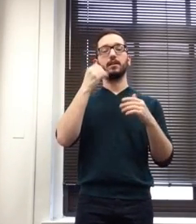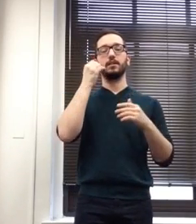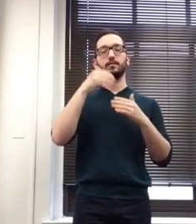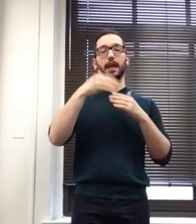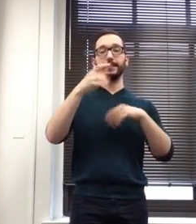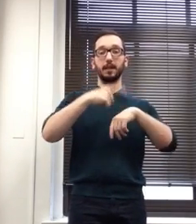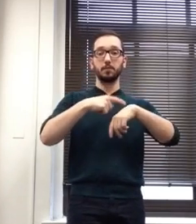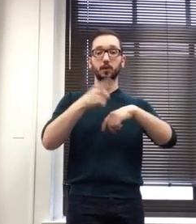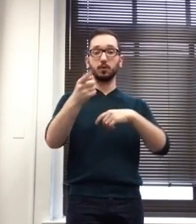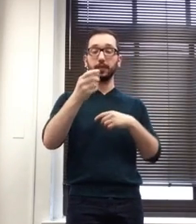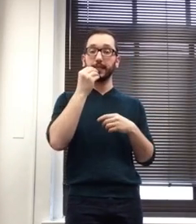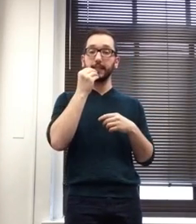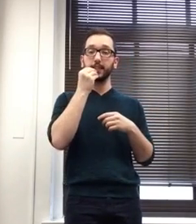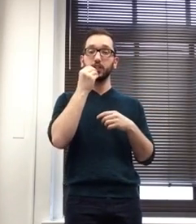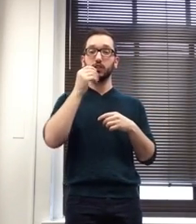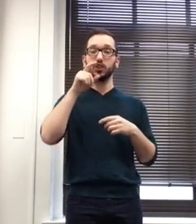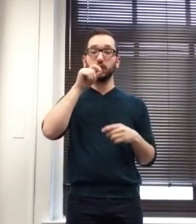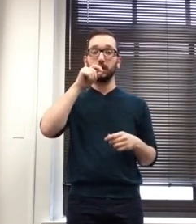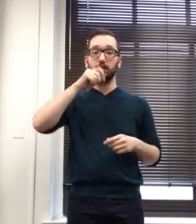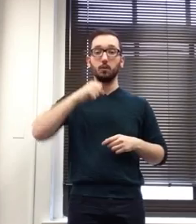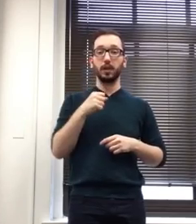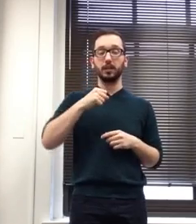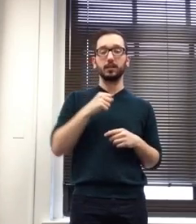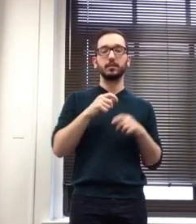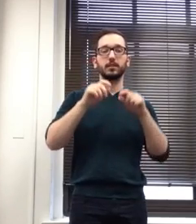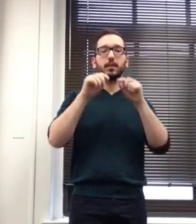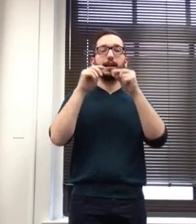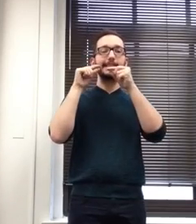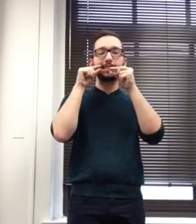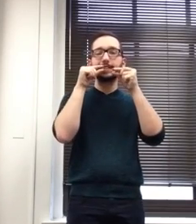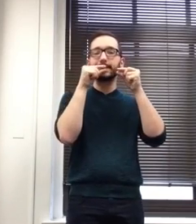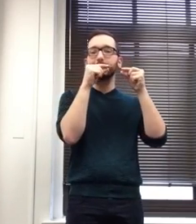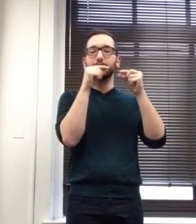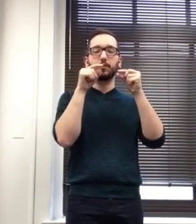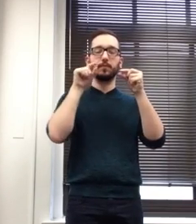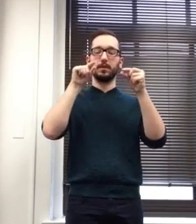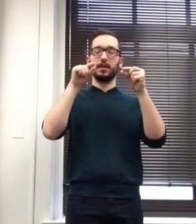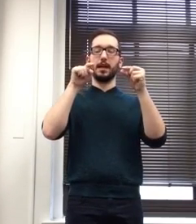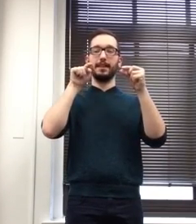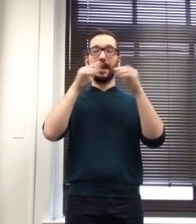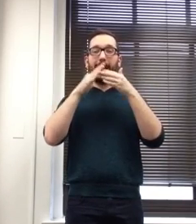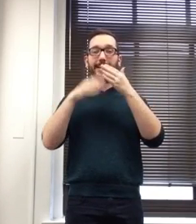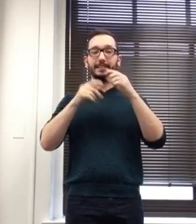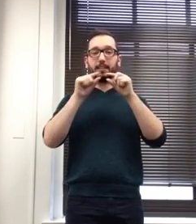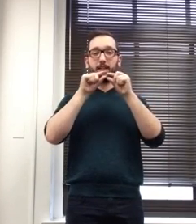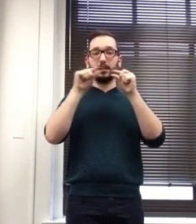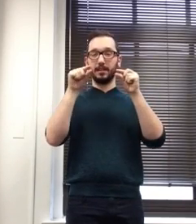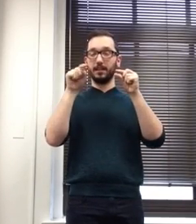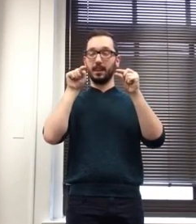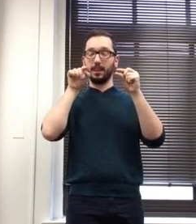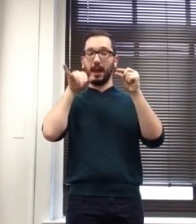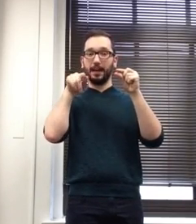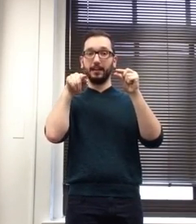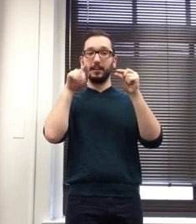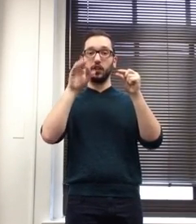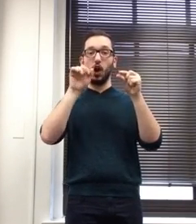stuff. Ooh, yeah, that's it. That's the cartilage. Ooh's the cartilage. Now, let's talk about a developed bone or the bone structure itself. Now,